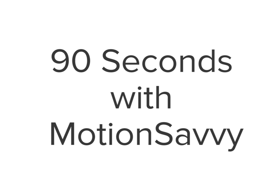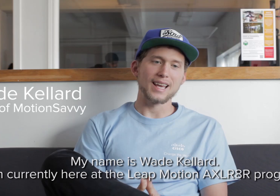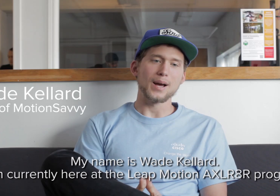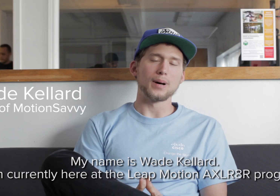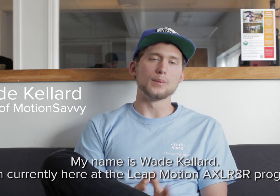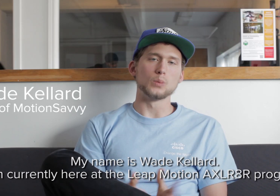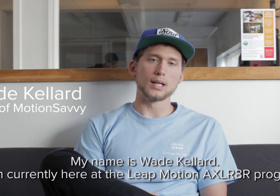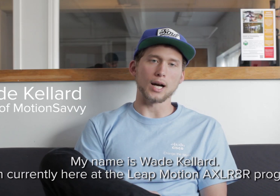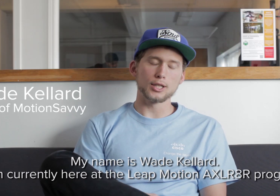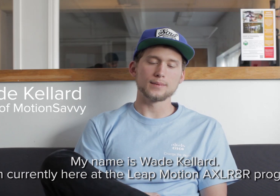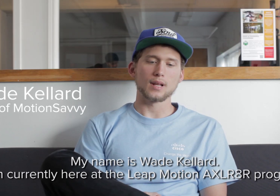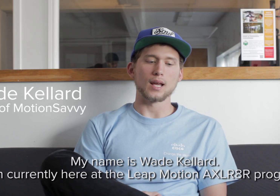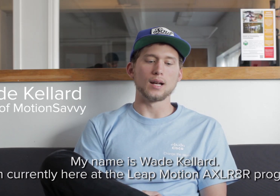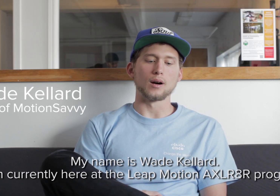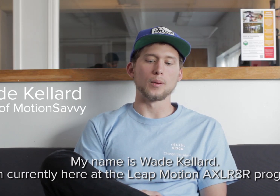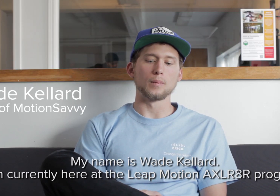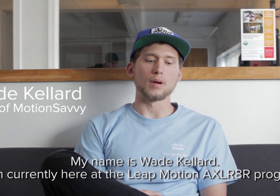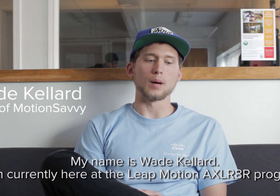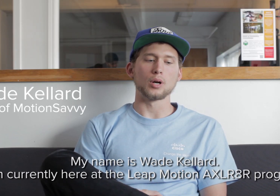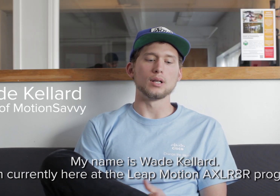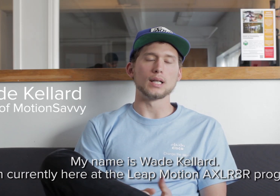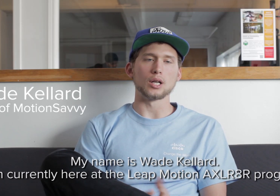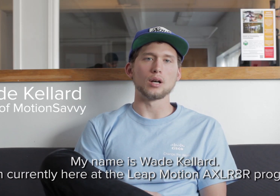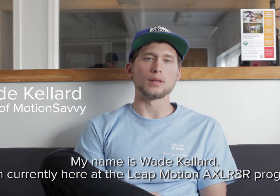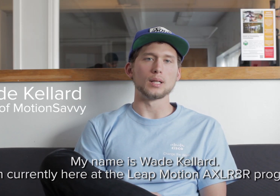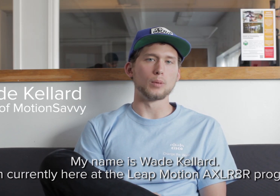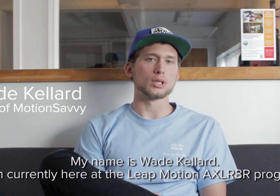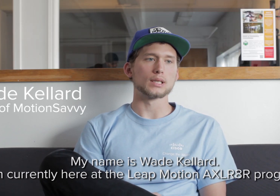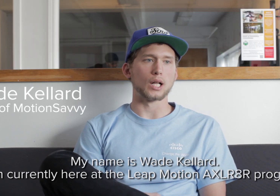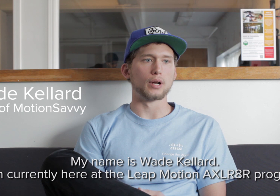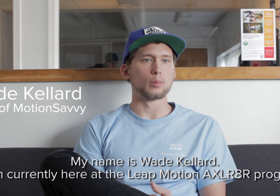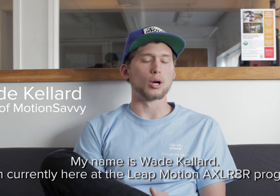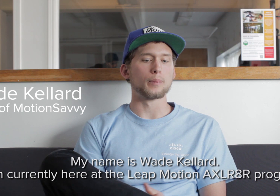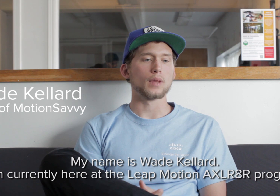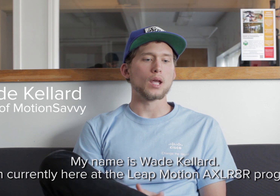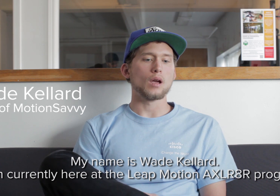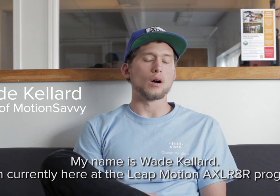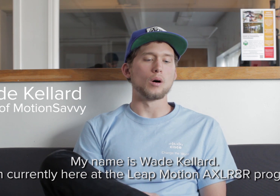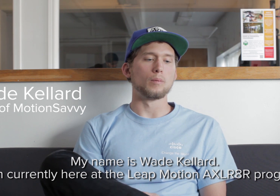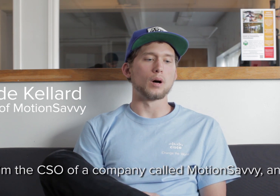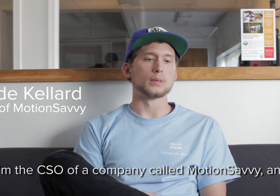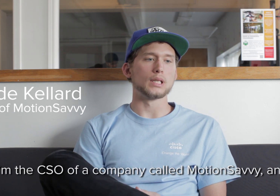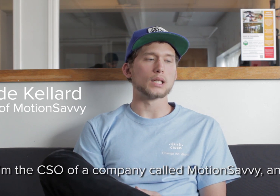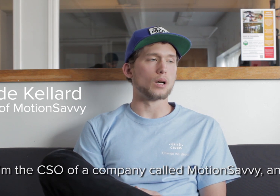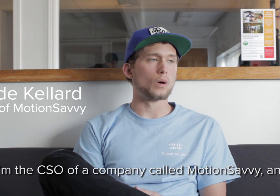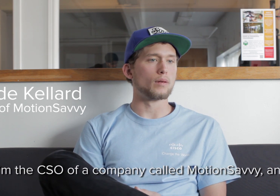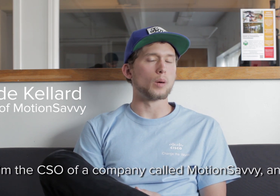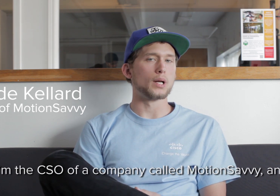My name is Brad Cutler and I'm currently here at the Reed Motion Accelerator Program. I'm the CSL of a company